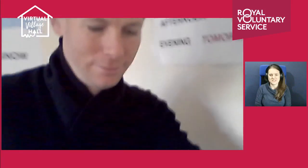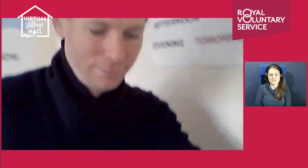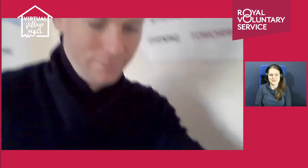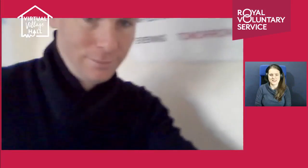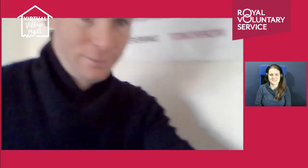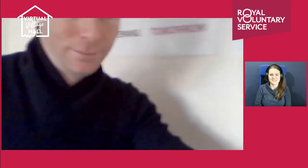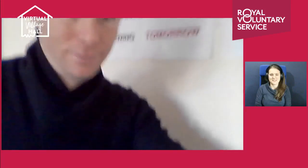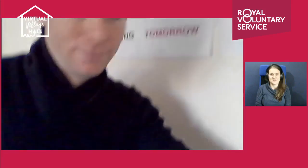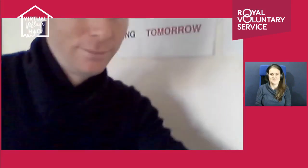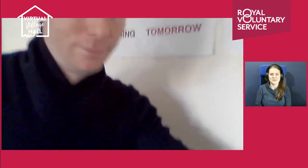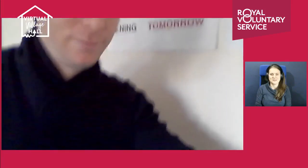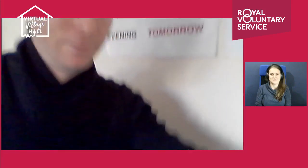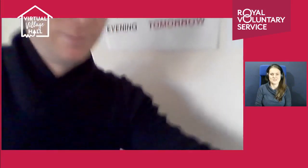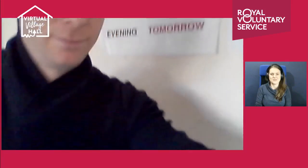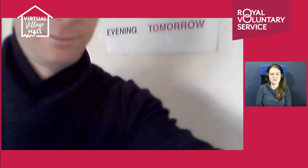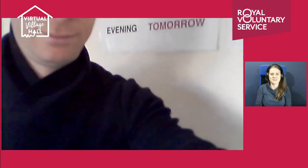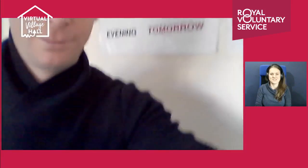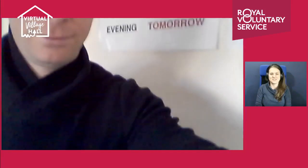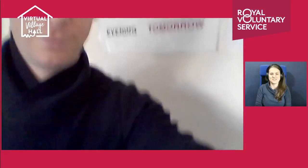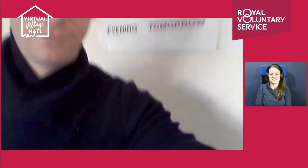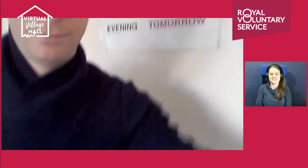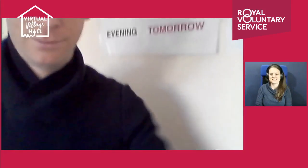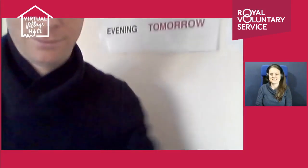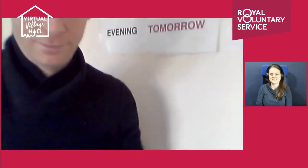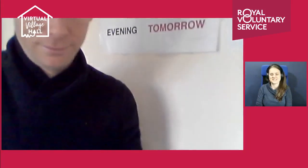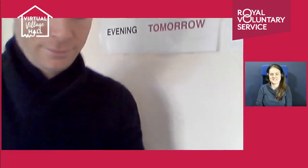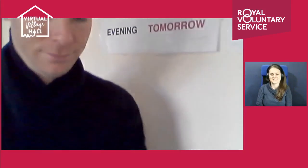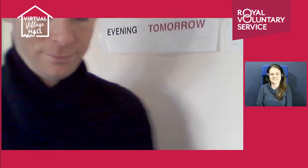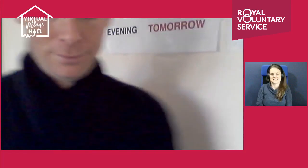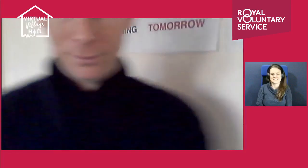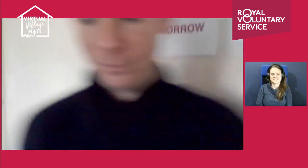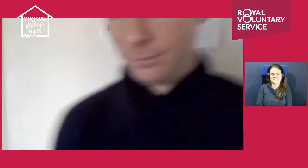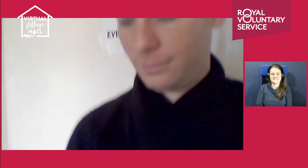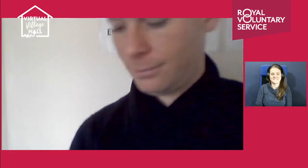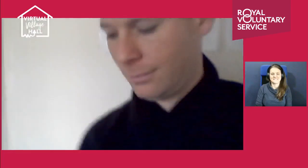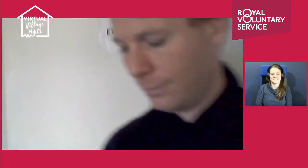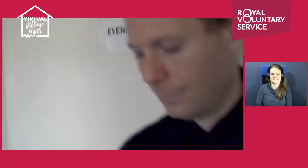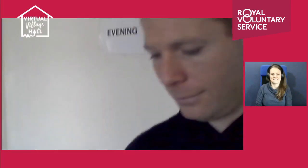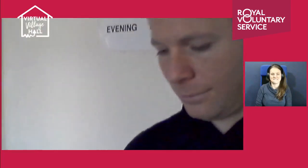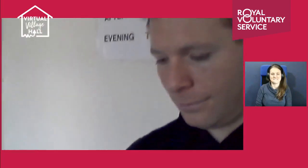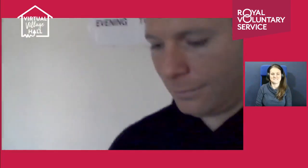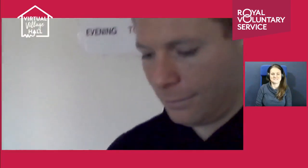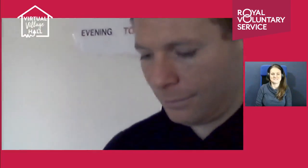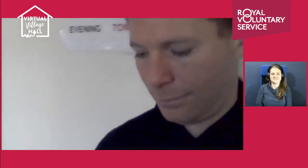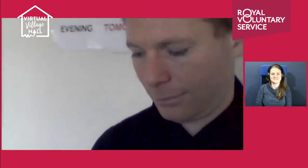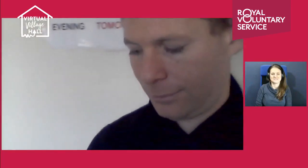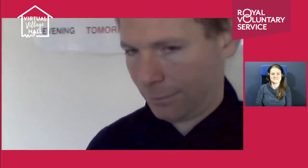so that you can see my next vocabulary that we're going to do.